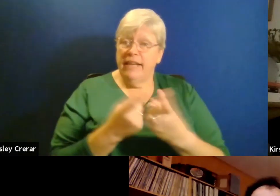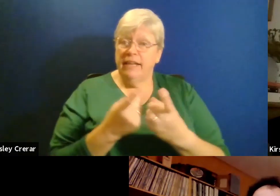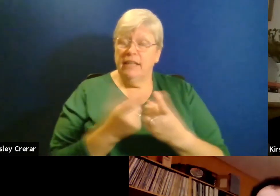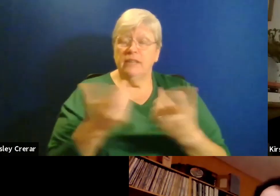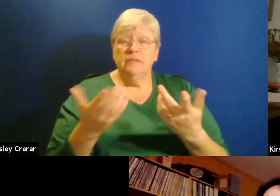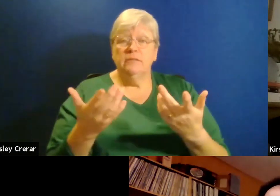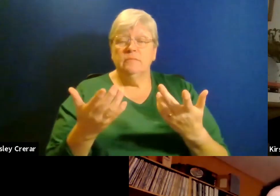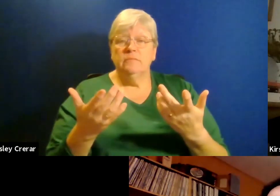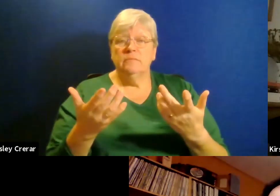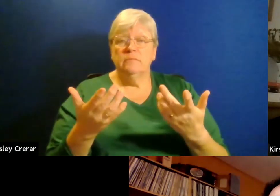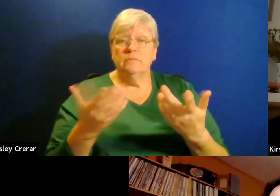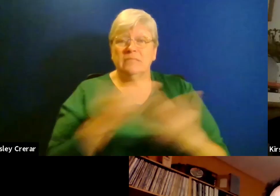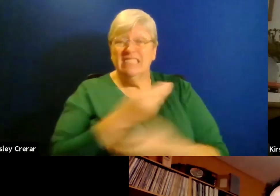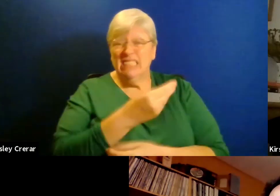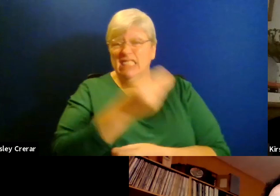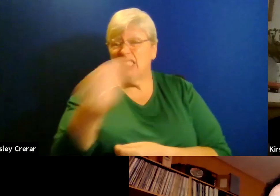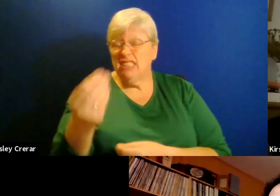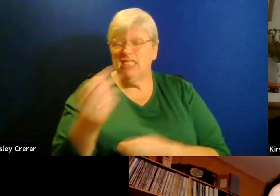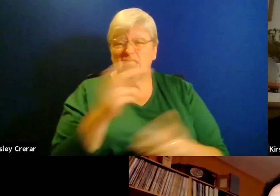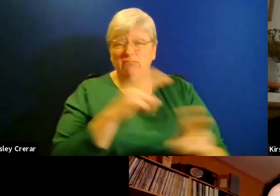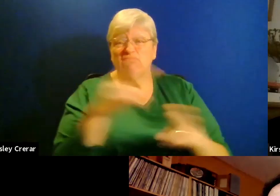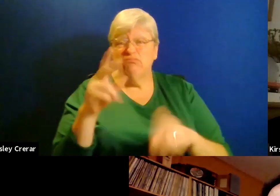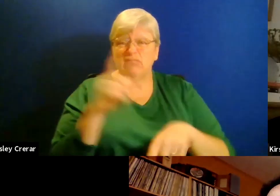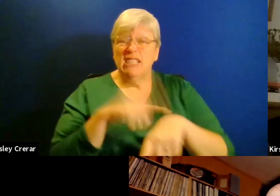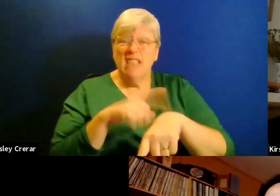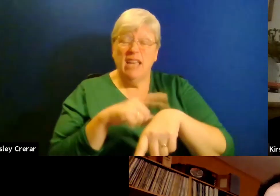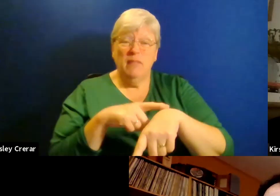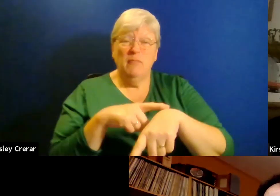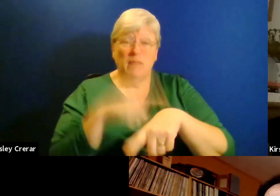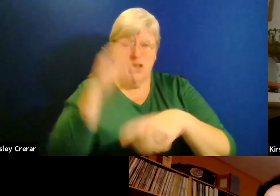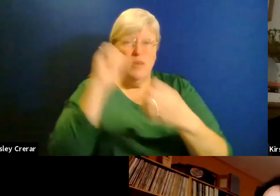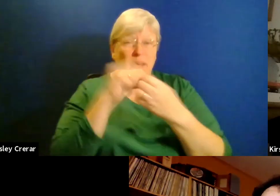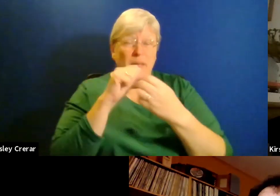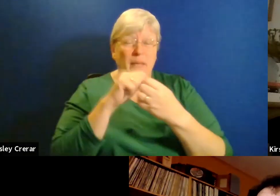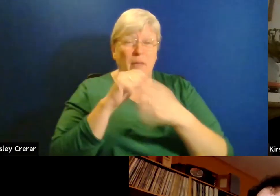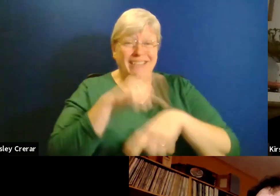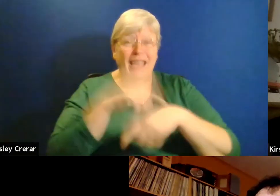know, pay some attention to the time that you've been given. I think it's kind of really,